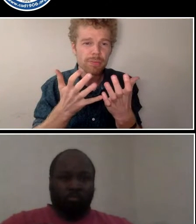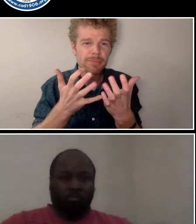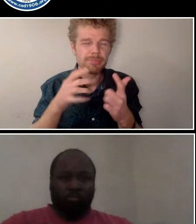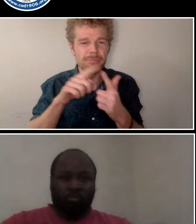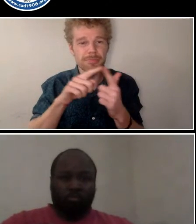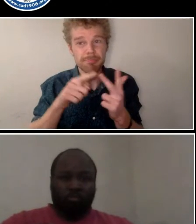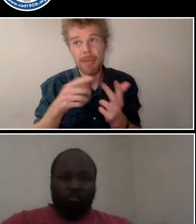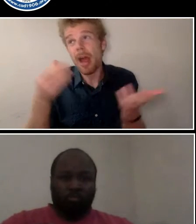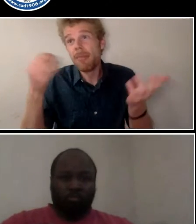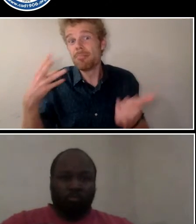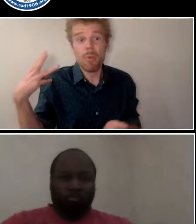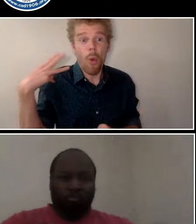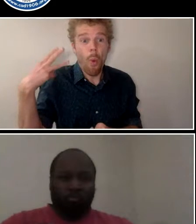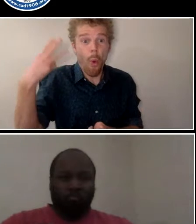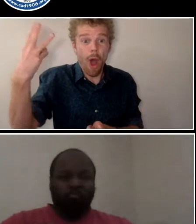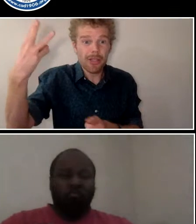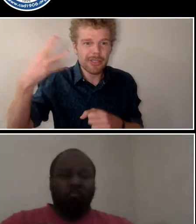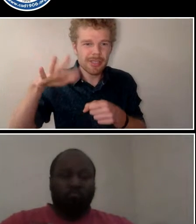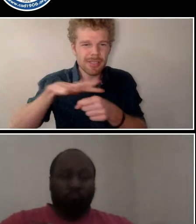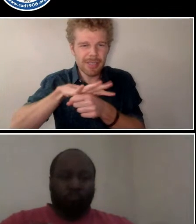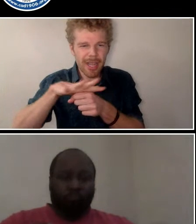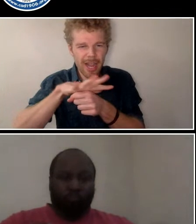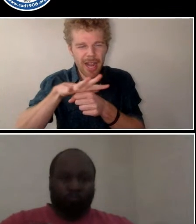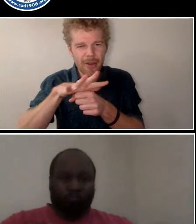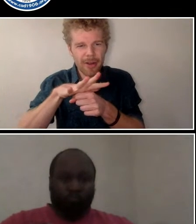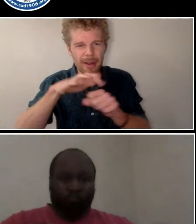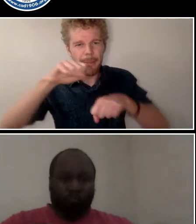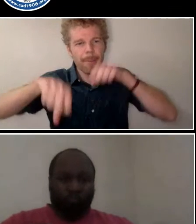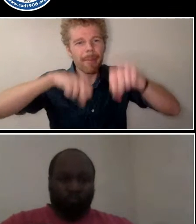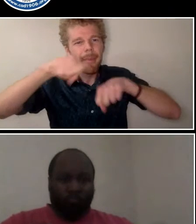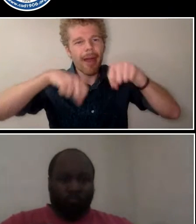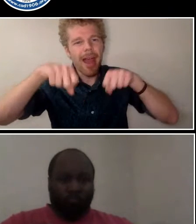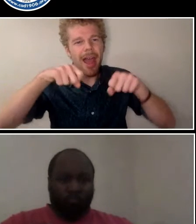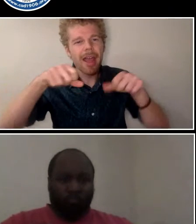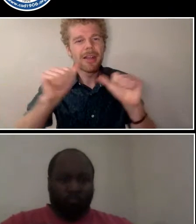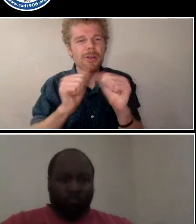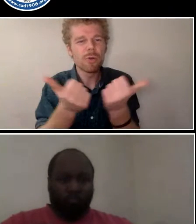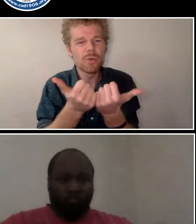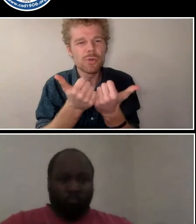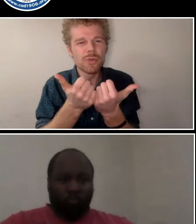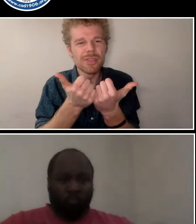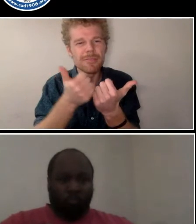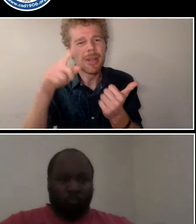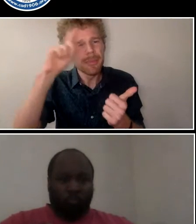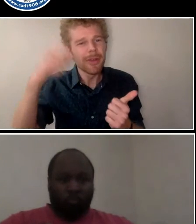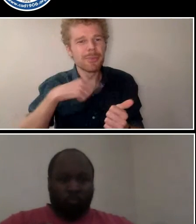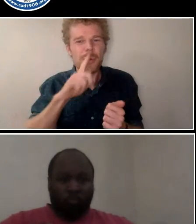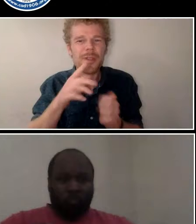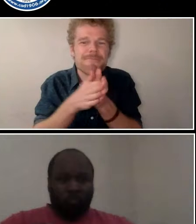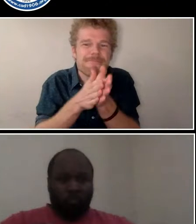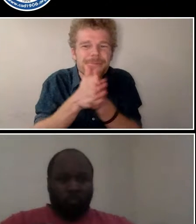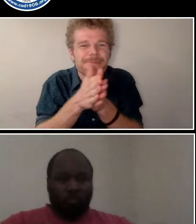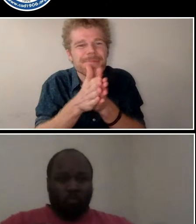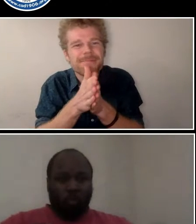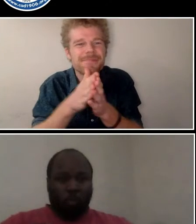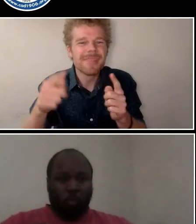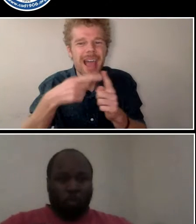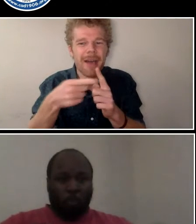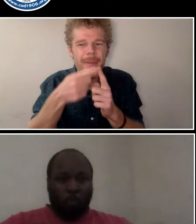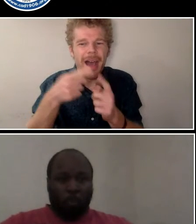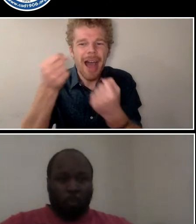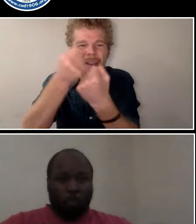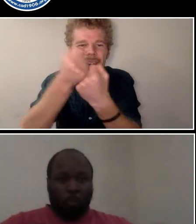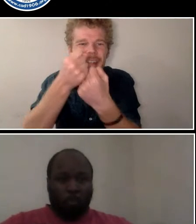I'm involved with the DC Disability Advisory Organization, the Washington,